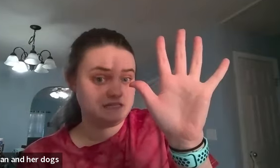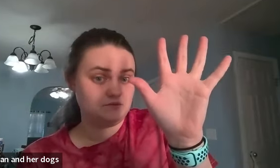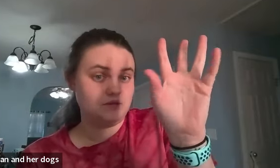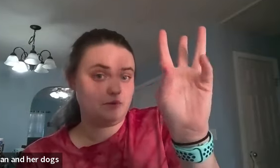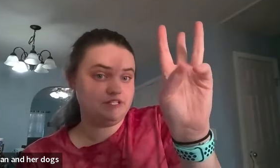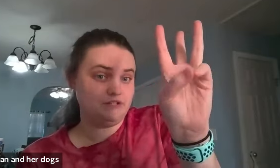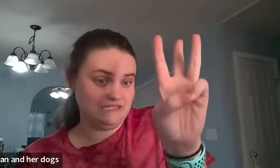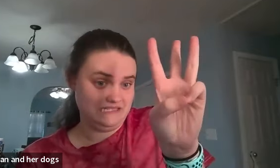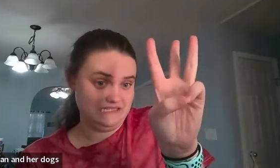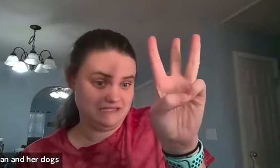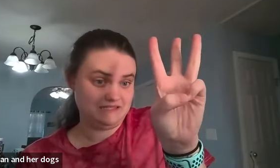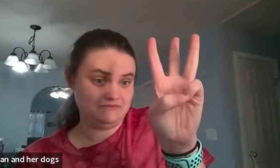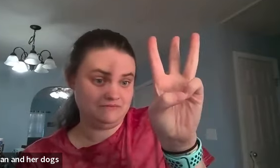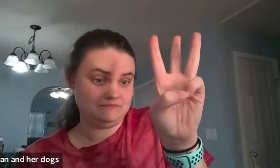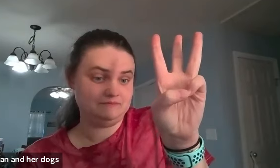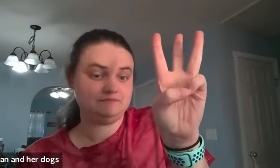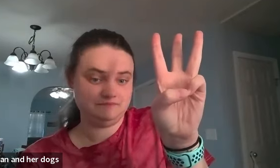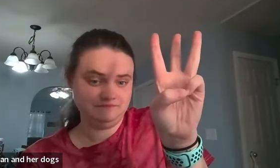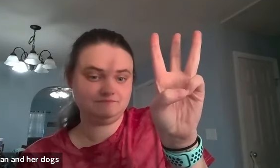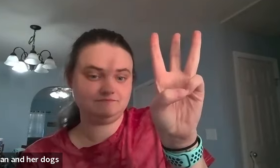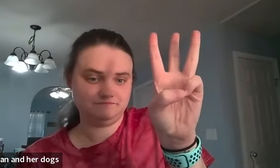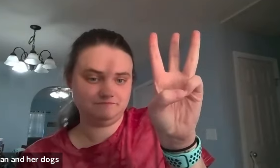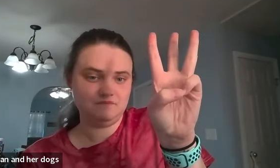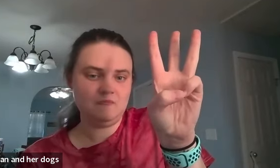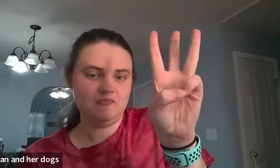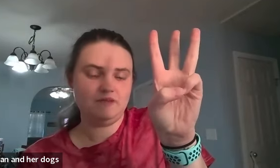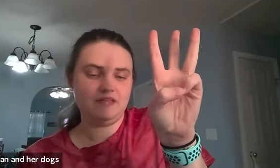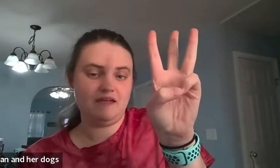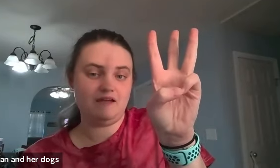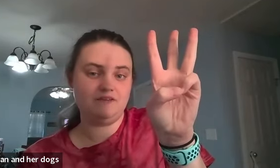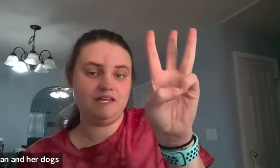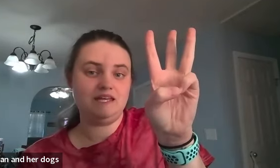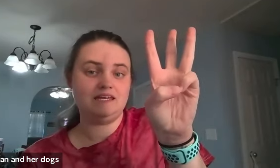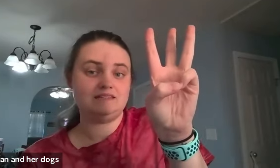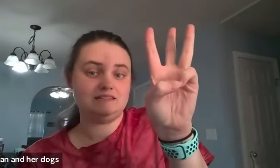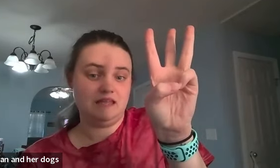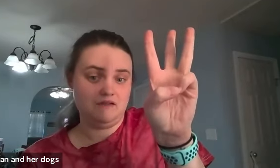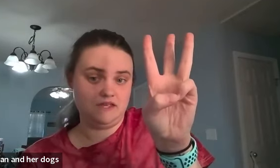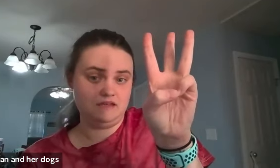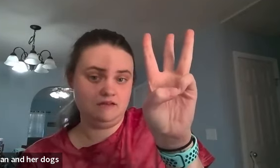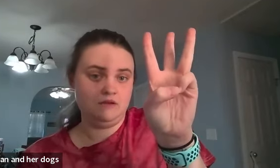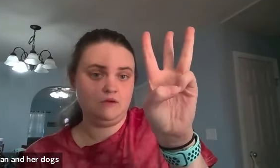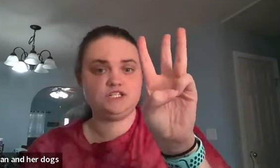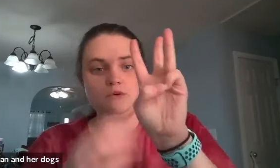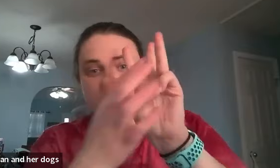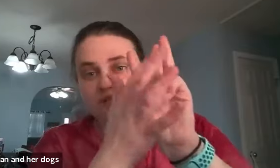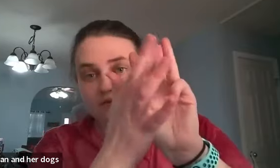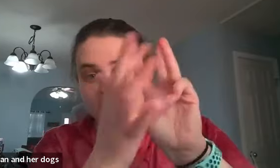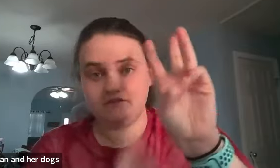we are going to do six. Mm-hmm. And then we have seven, which is going to be our ring